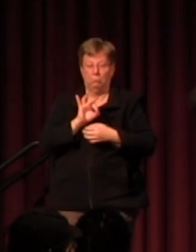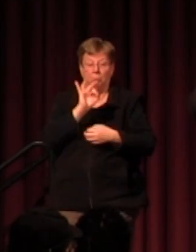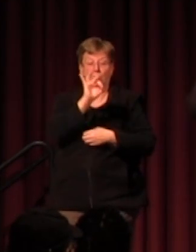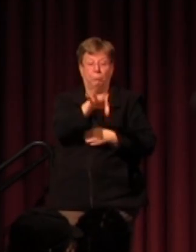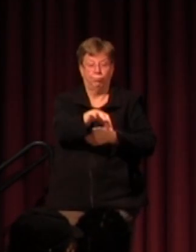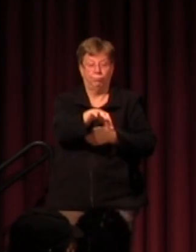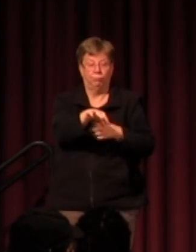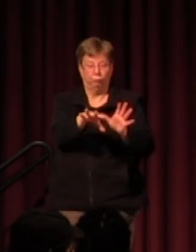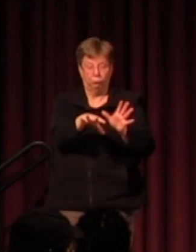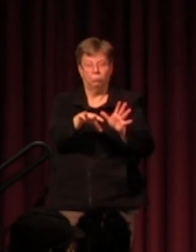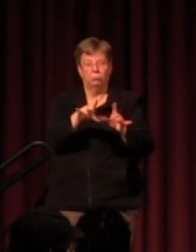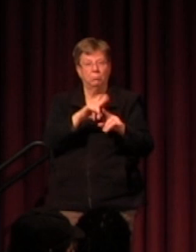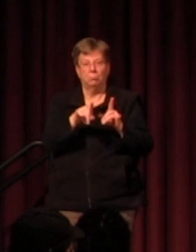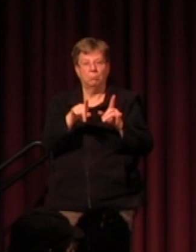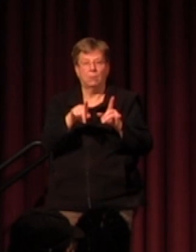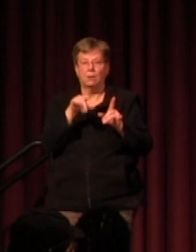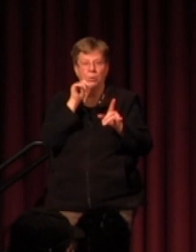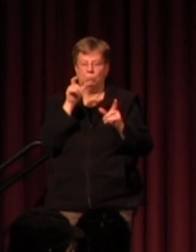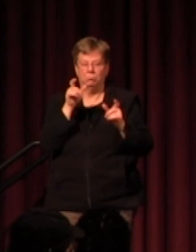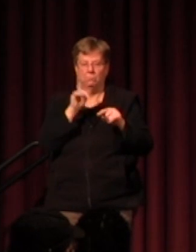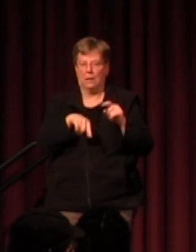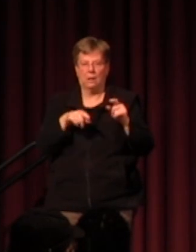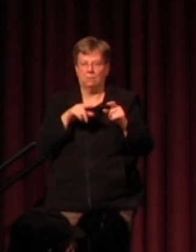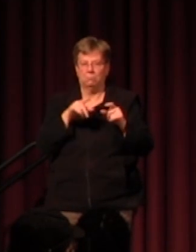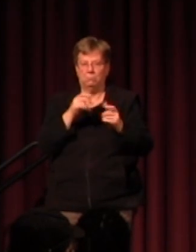but not to have any equity.